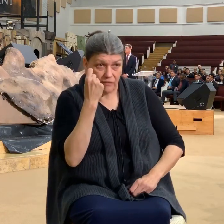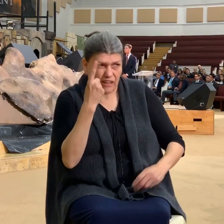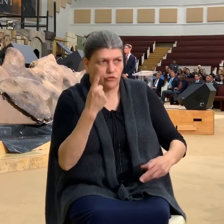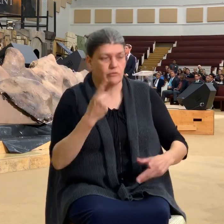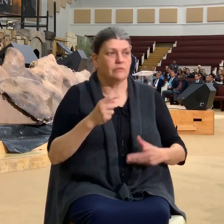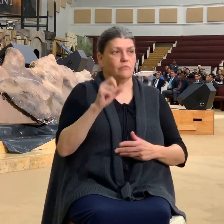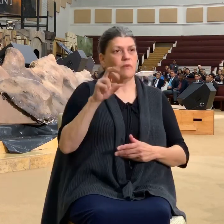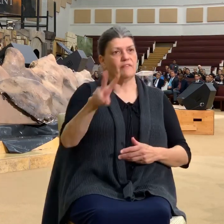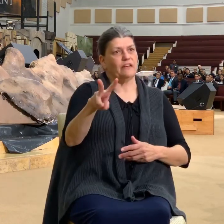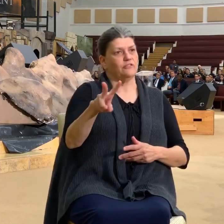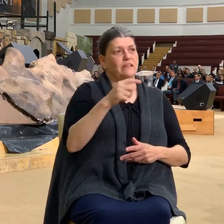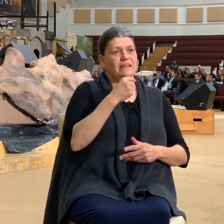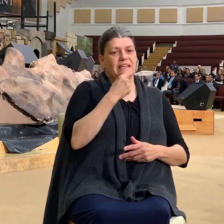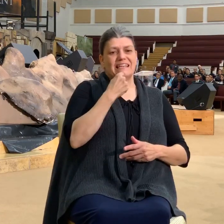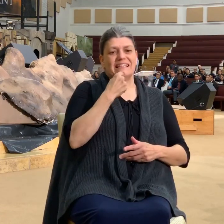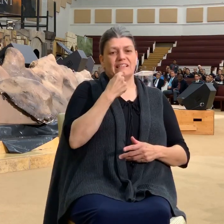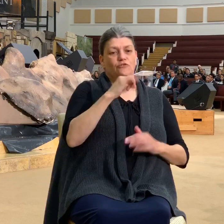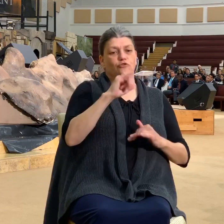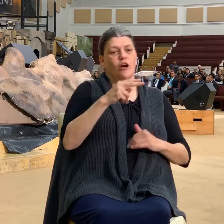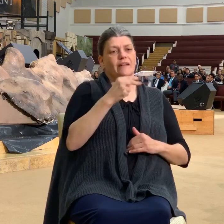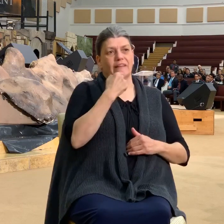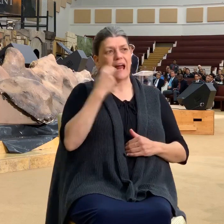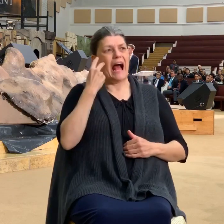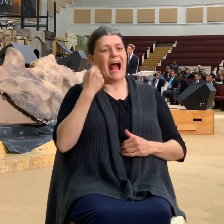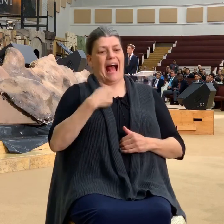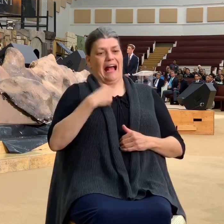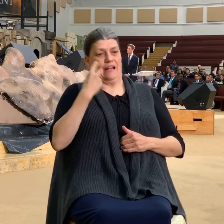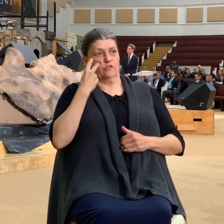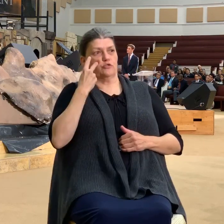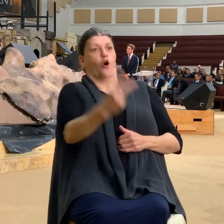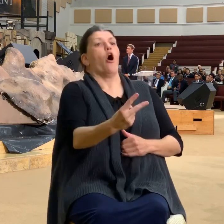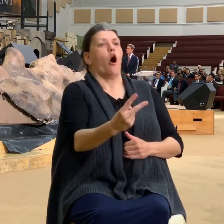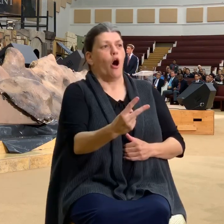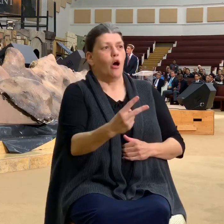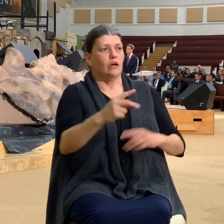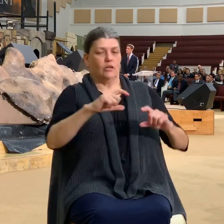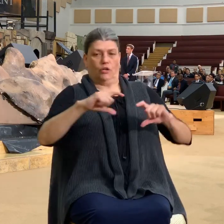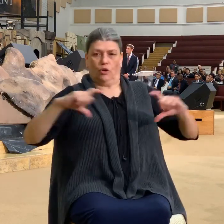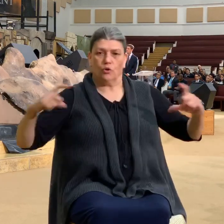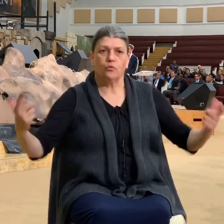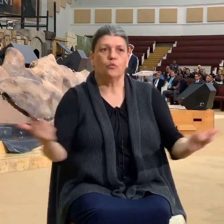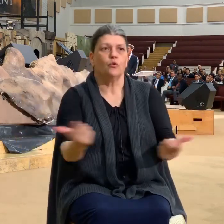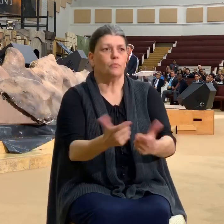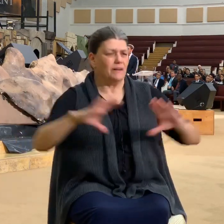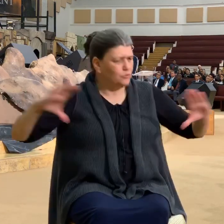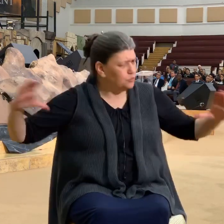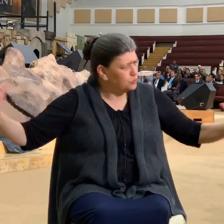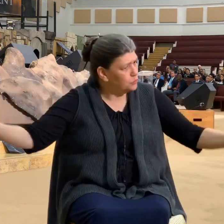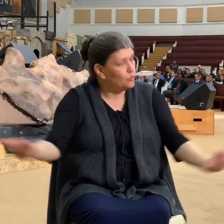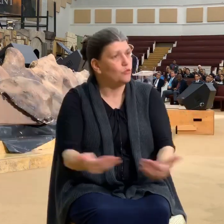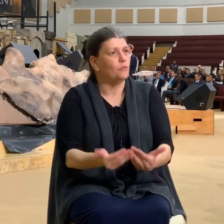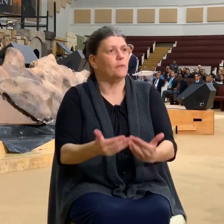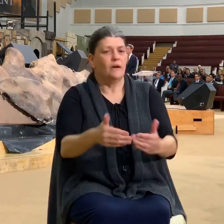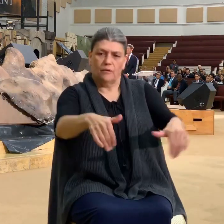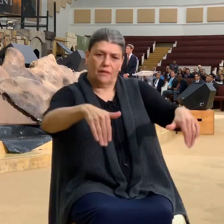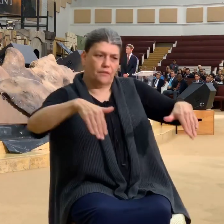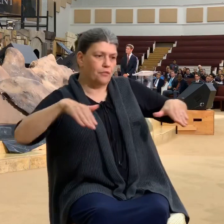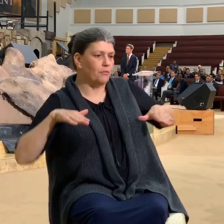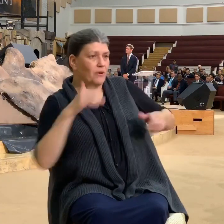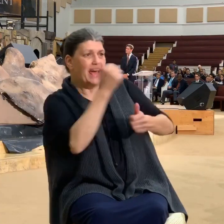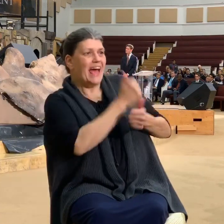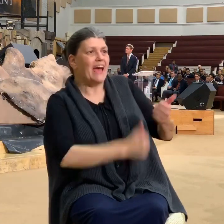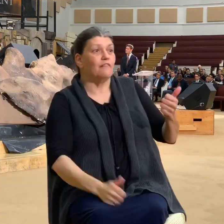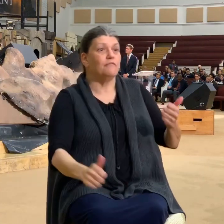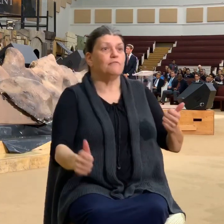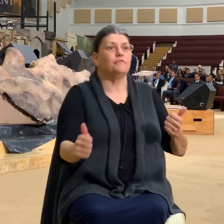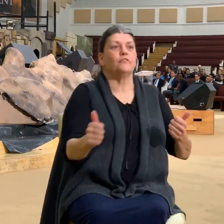beheld. He said, I looked and there was a group around the throne from every kindred, tribe, and